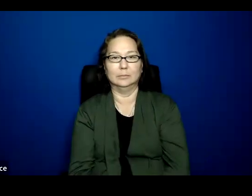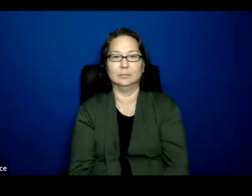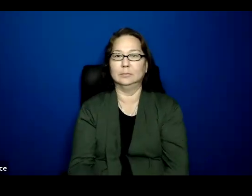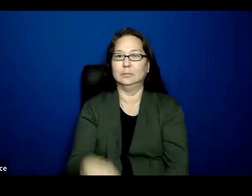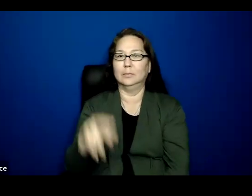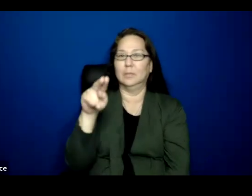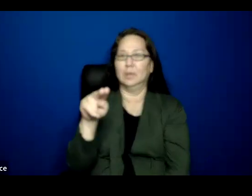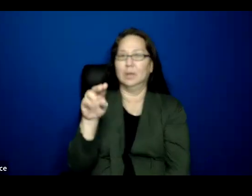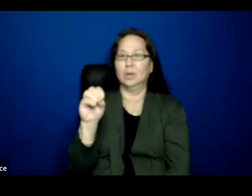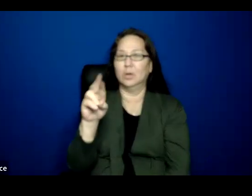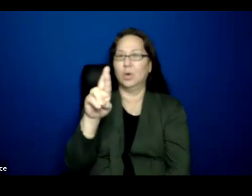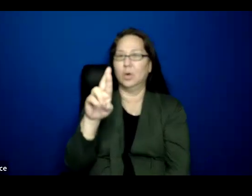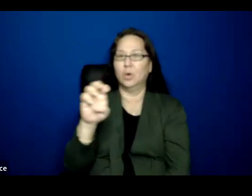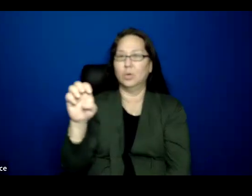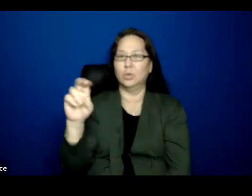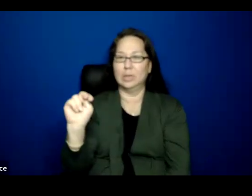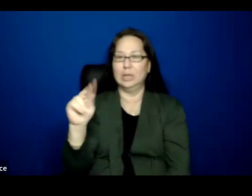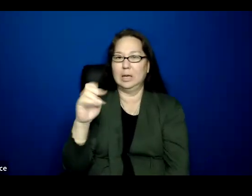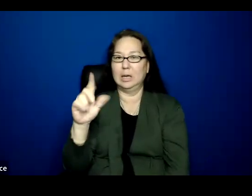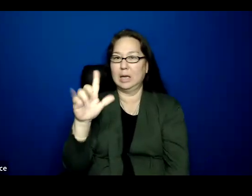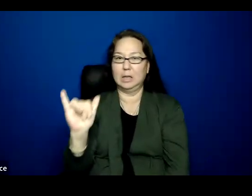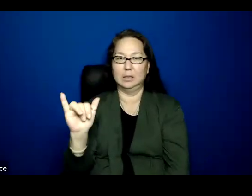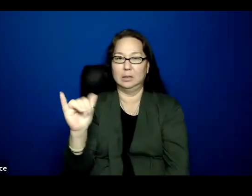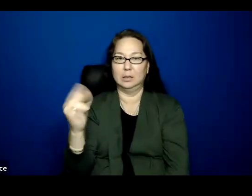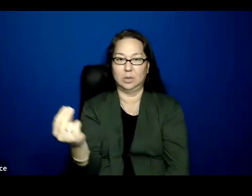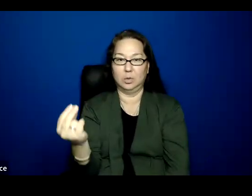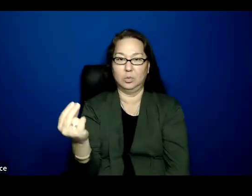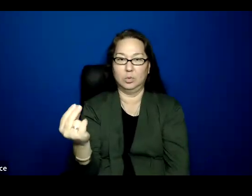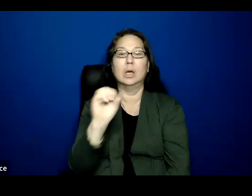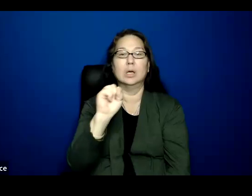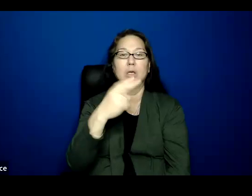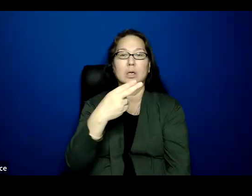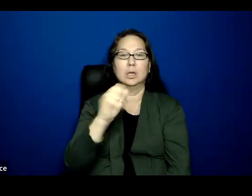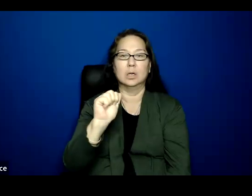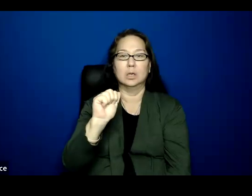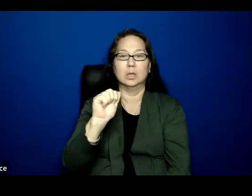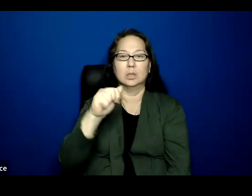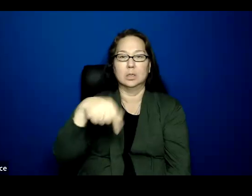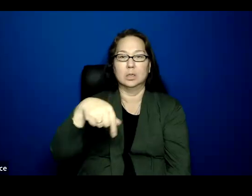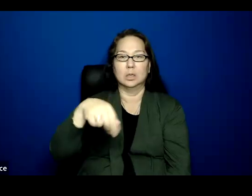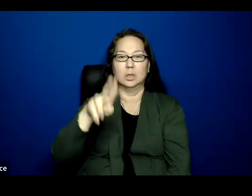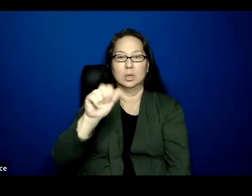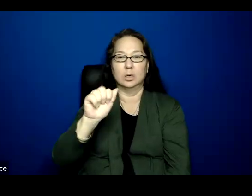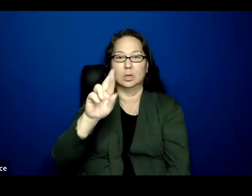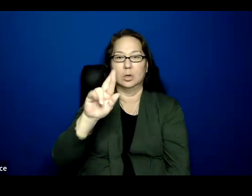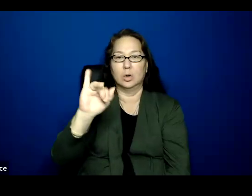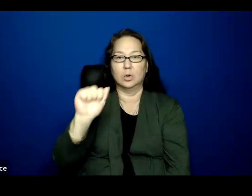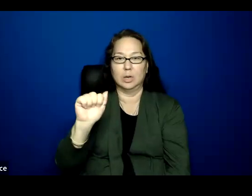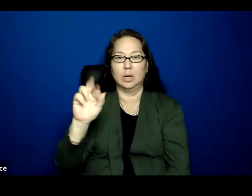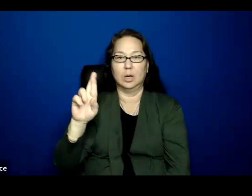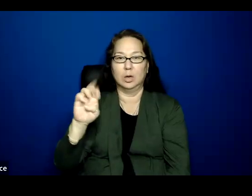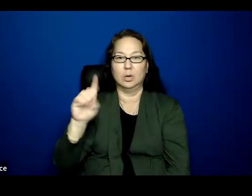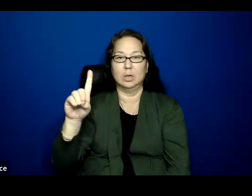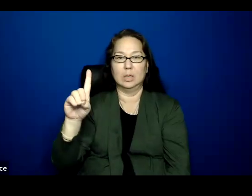Noreen Kelly? No. Shaquira Reed? Okay, so we